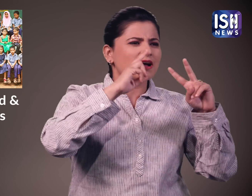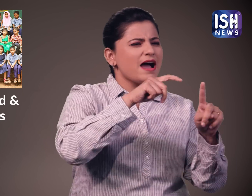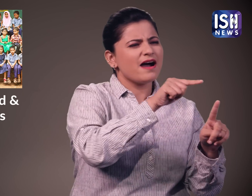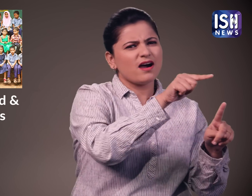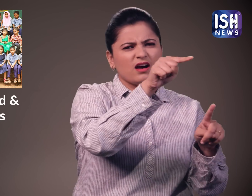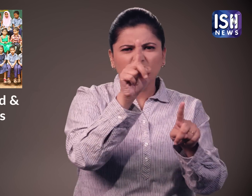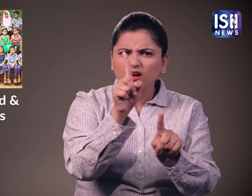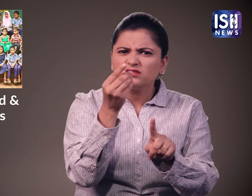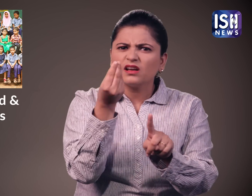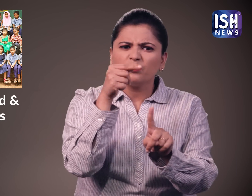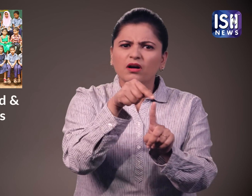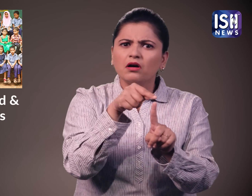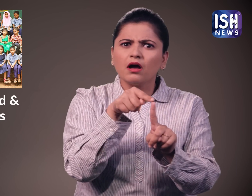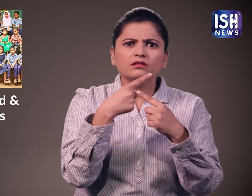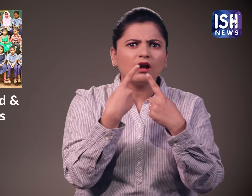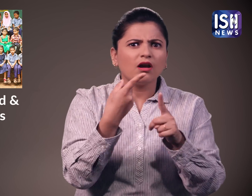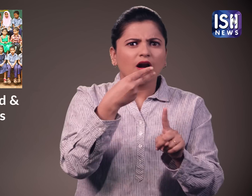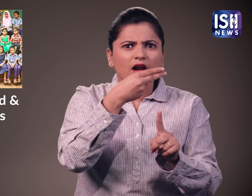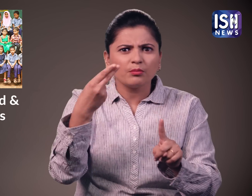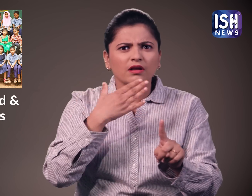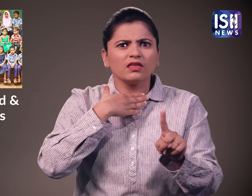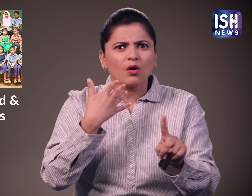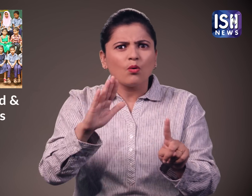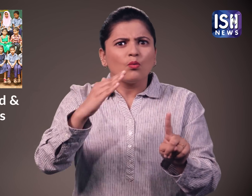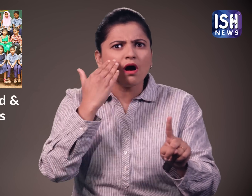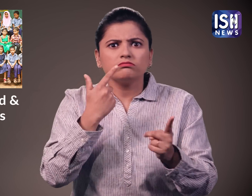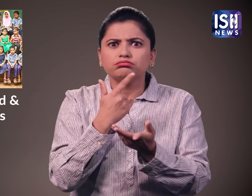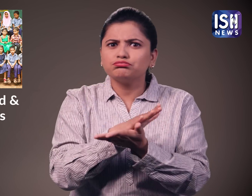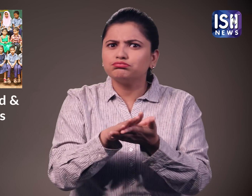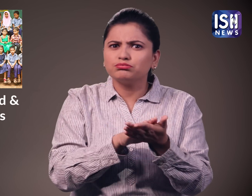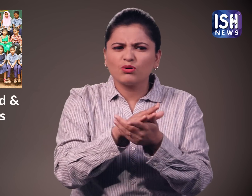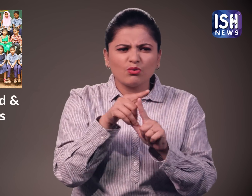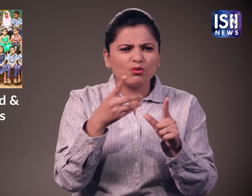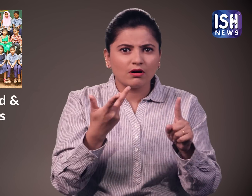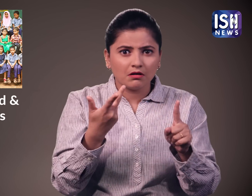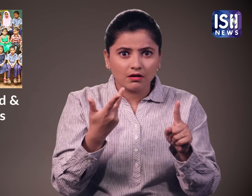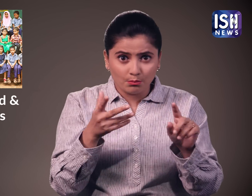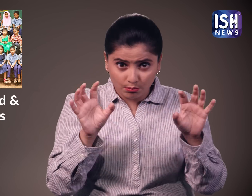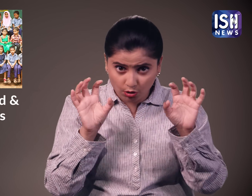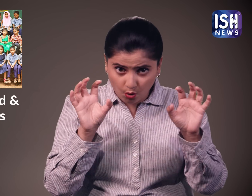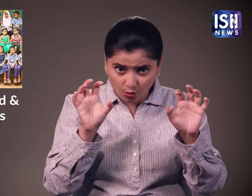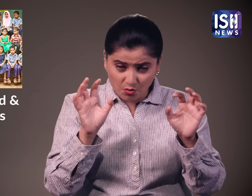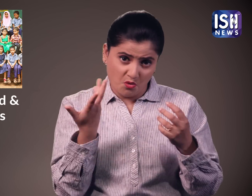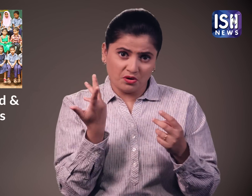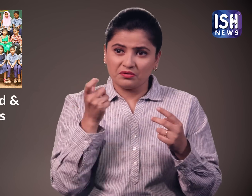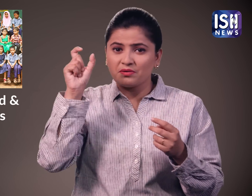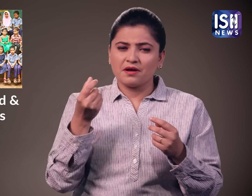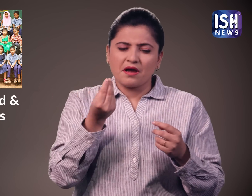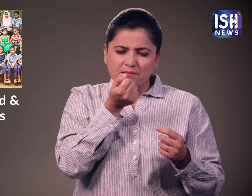There are many instances that have no explanation. Are these supernatural cases or black